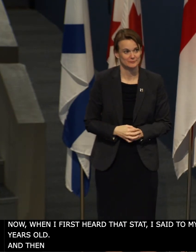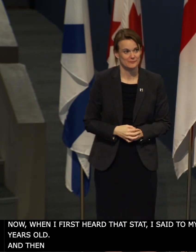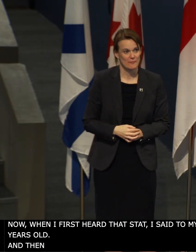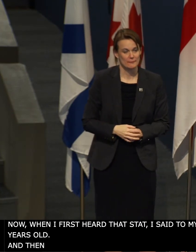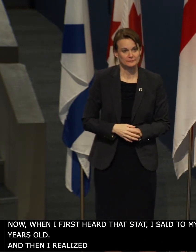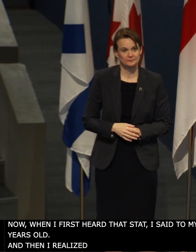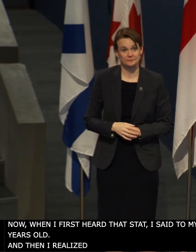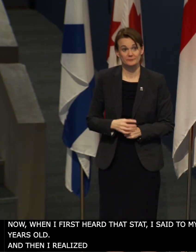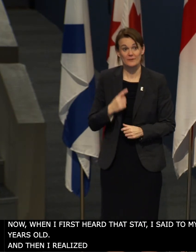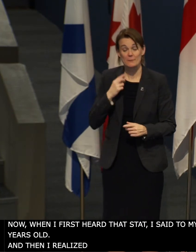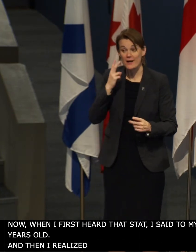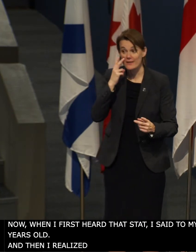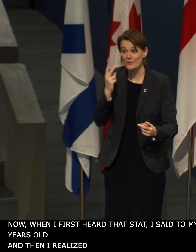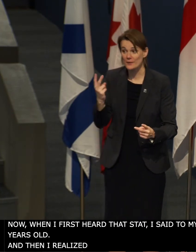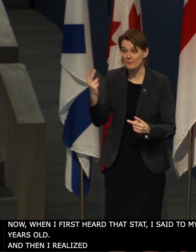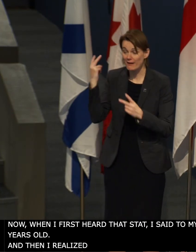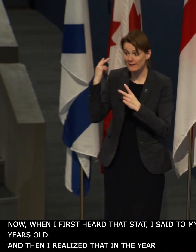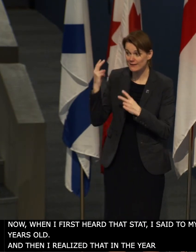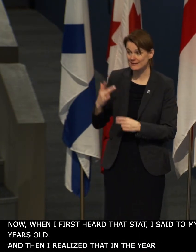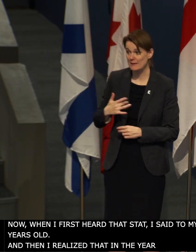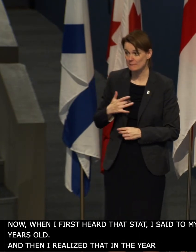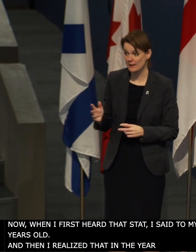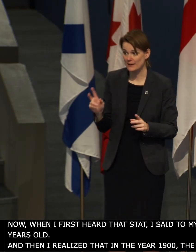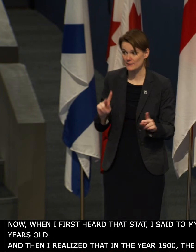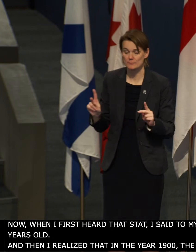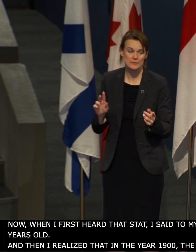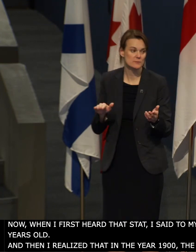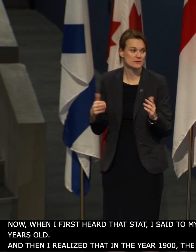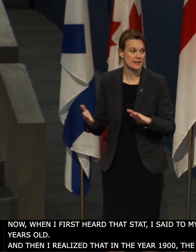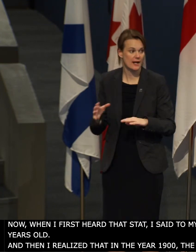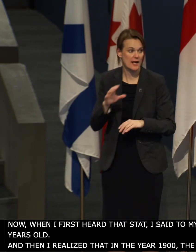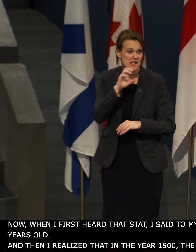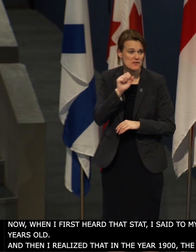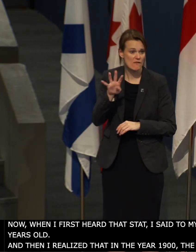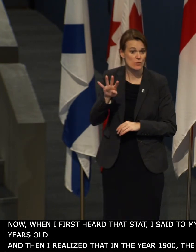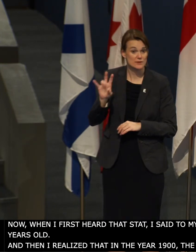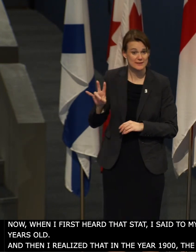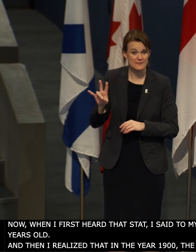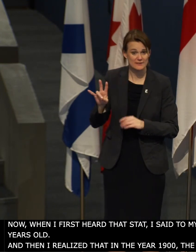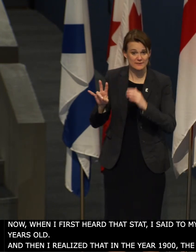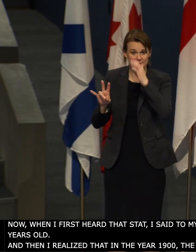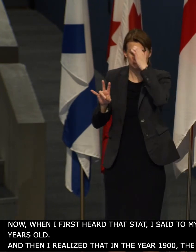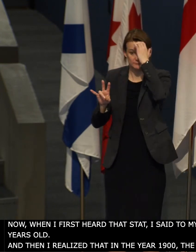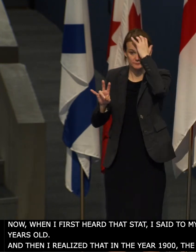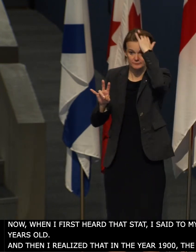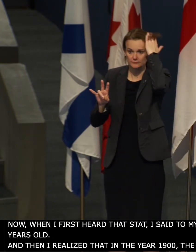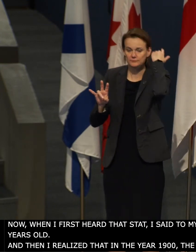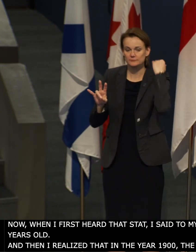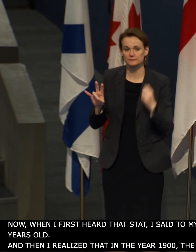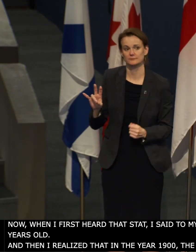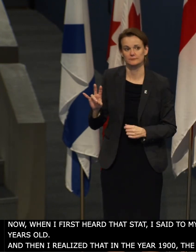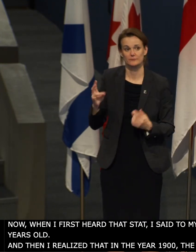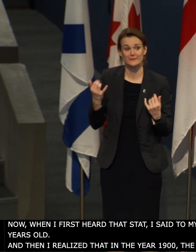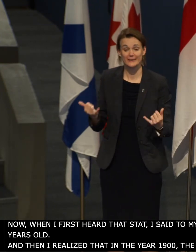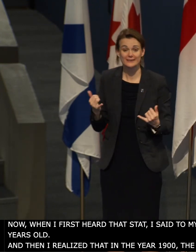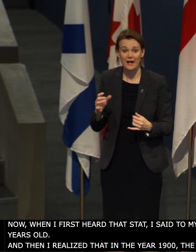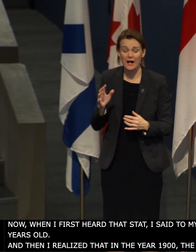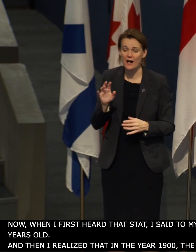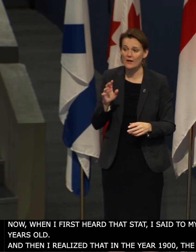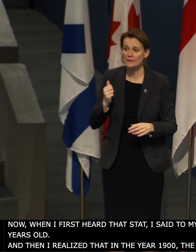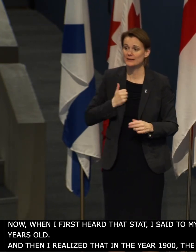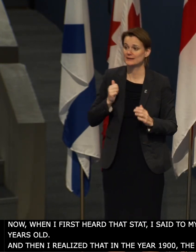year 1900, the average lifespan of a Canadian was only 47 years old. And now the